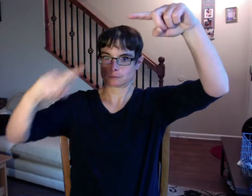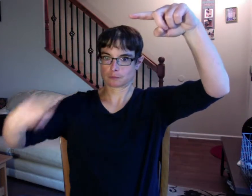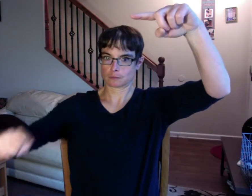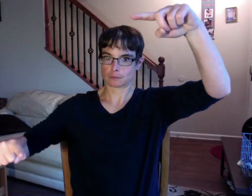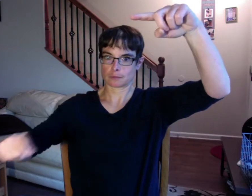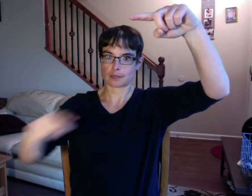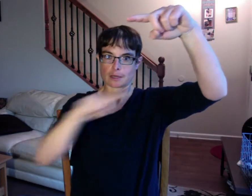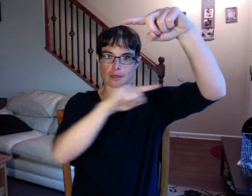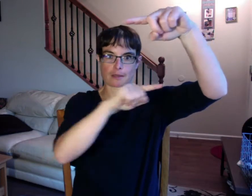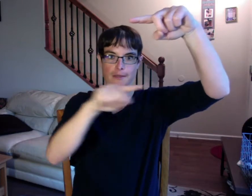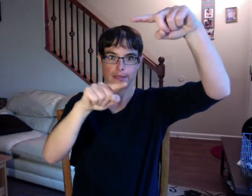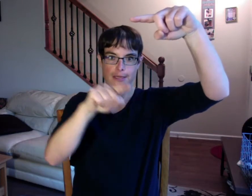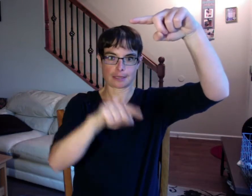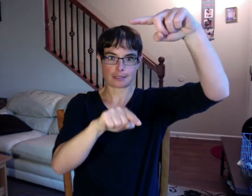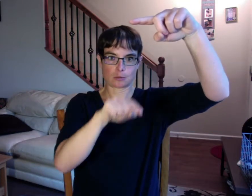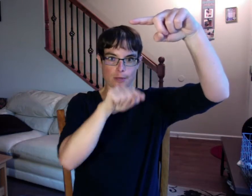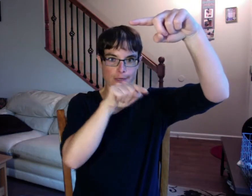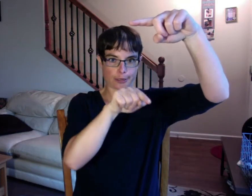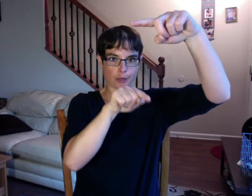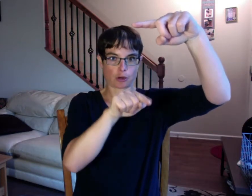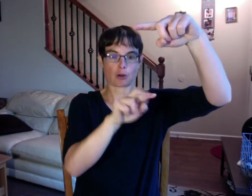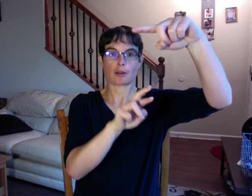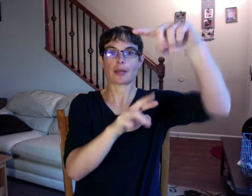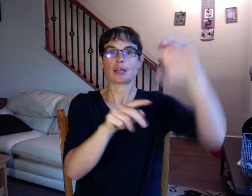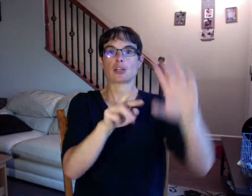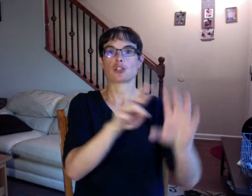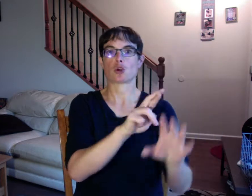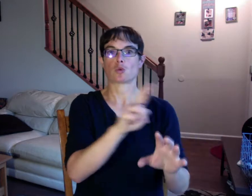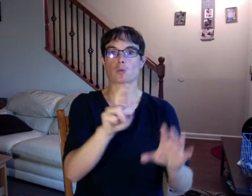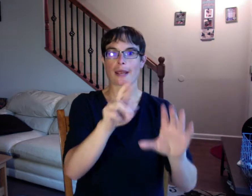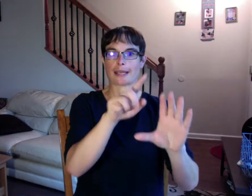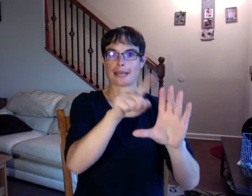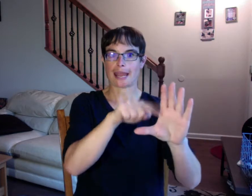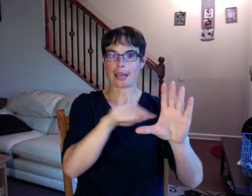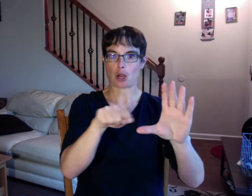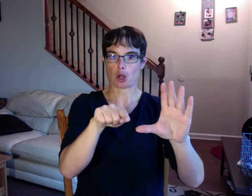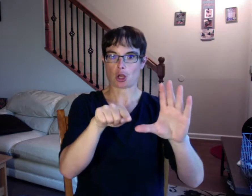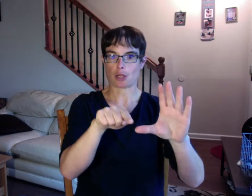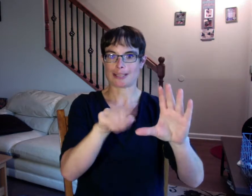and make sure you know which angle is your 90 degree.